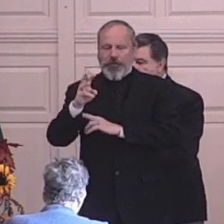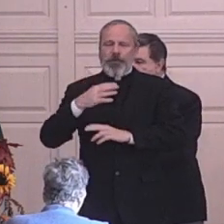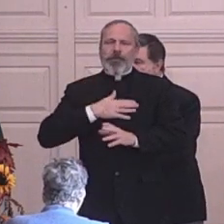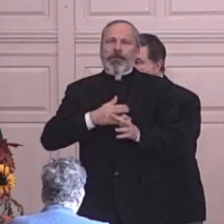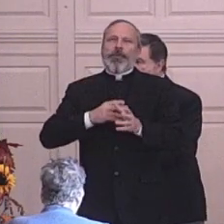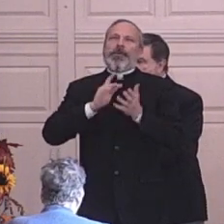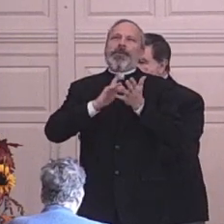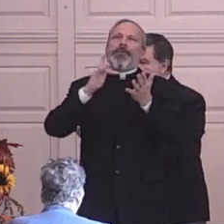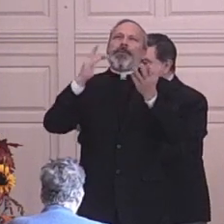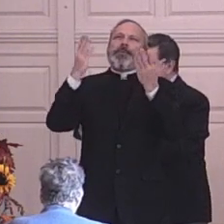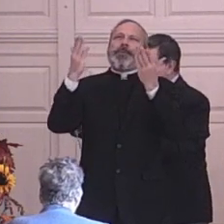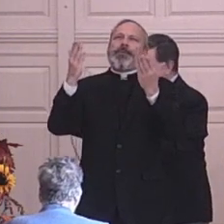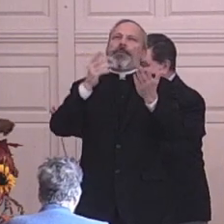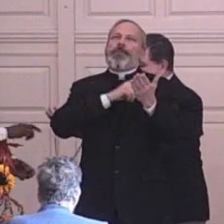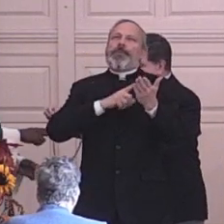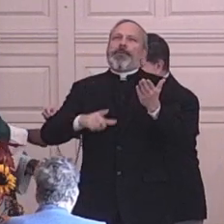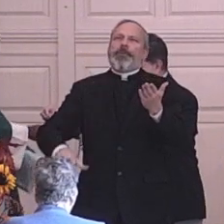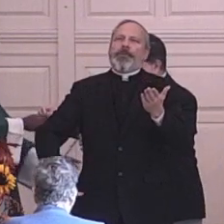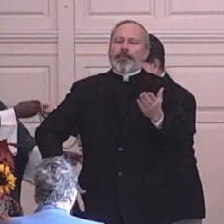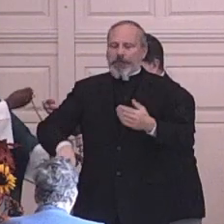Lord.